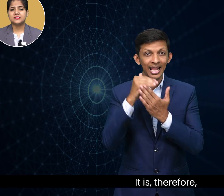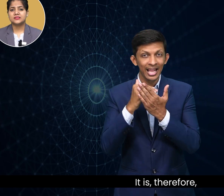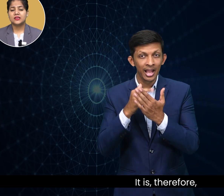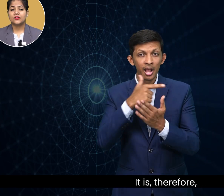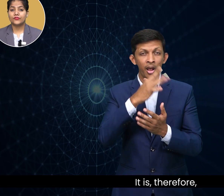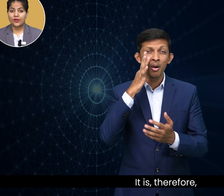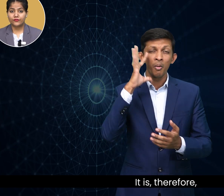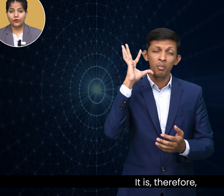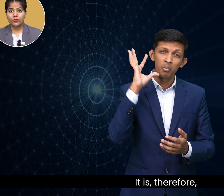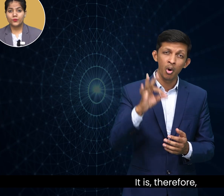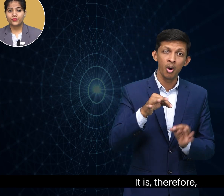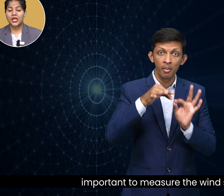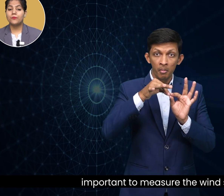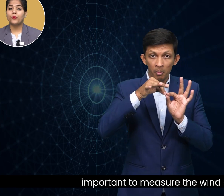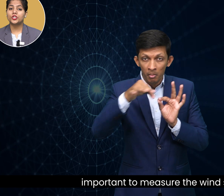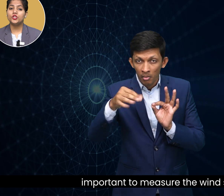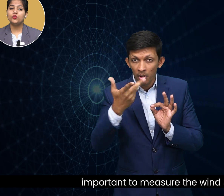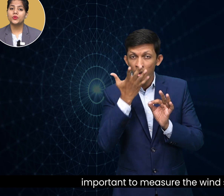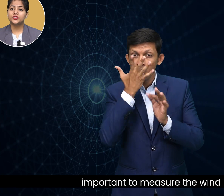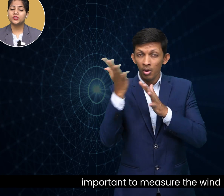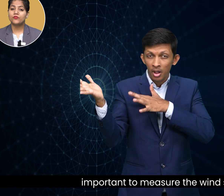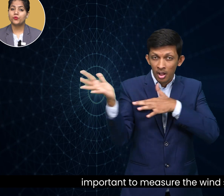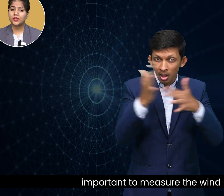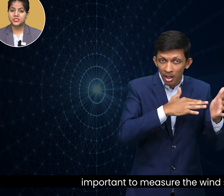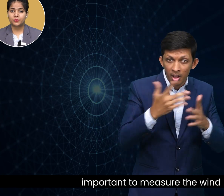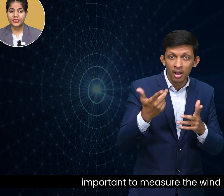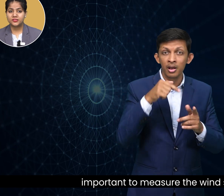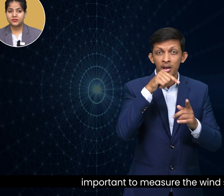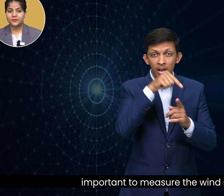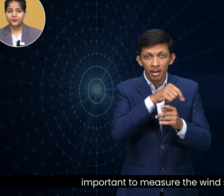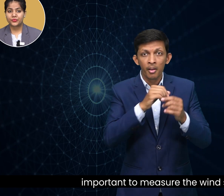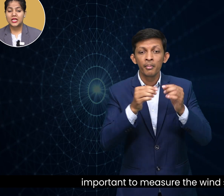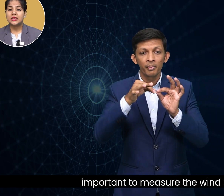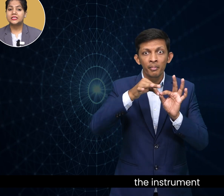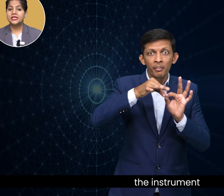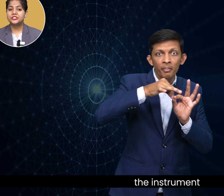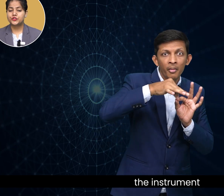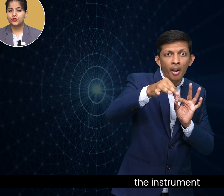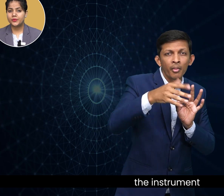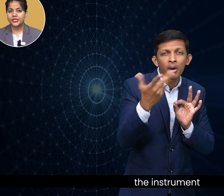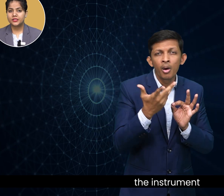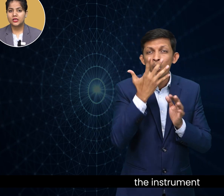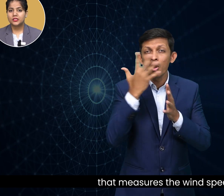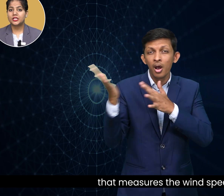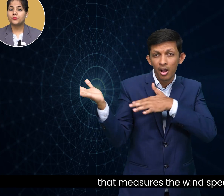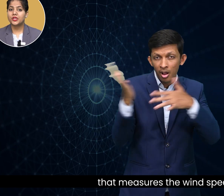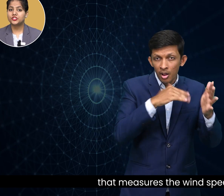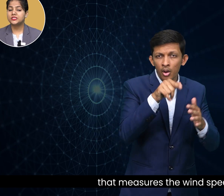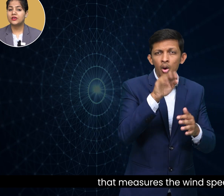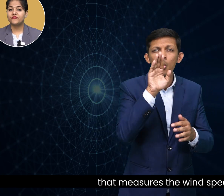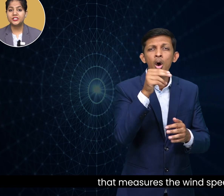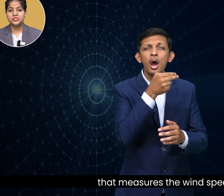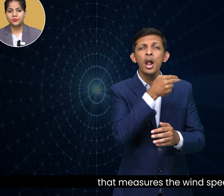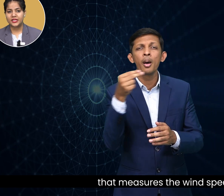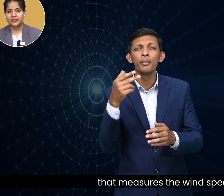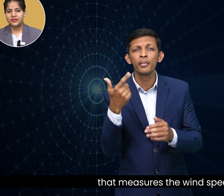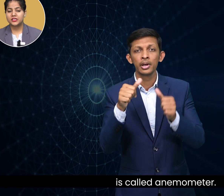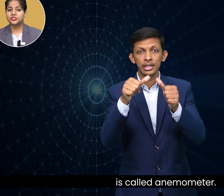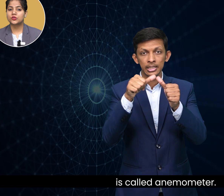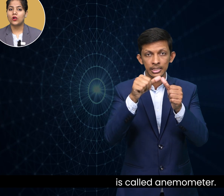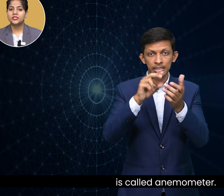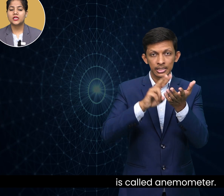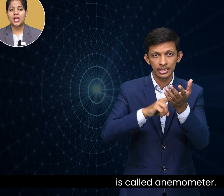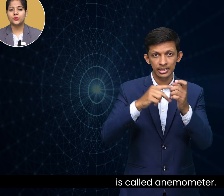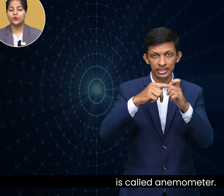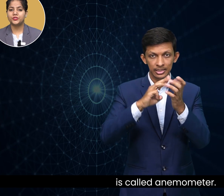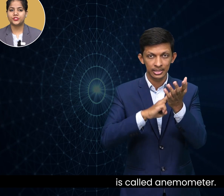It is, therefore, important to measure the wind speed. The instrument that measures the wind speed